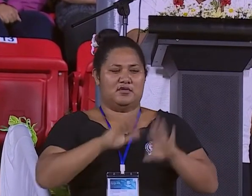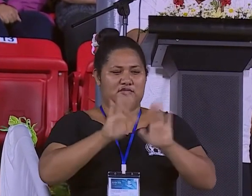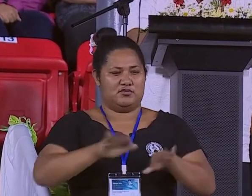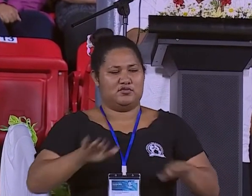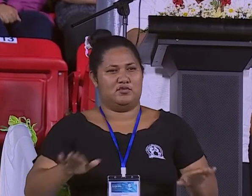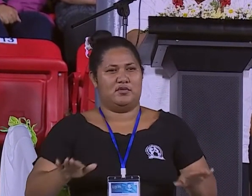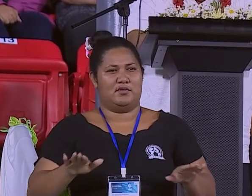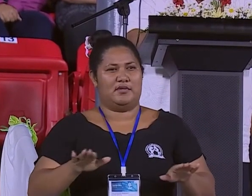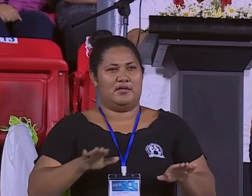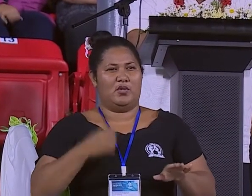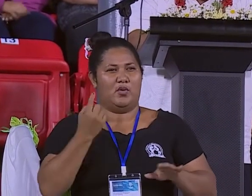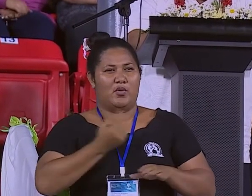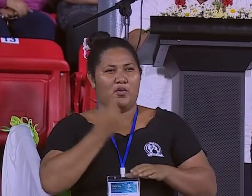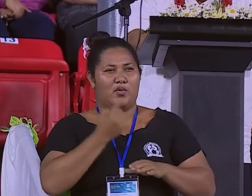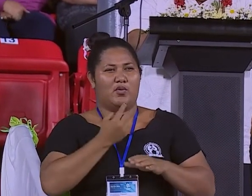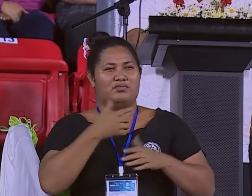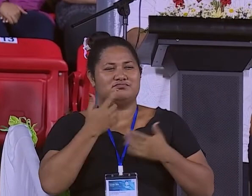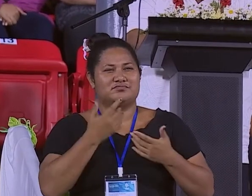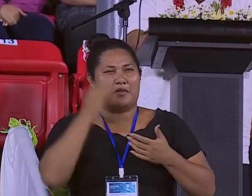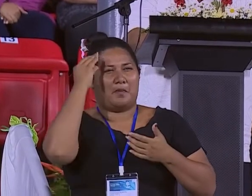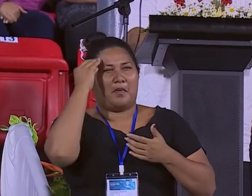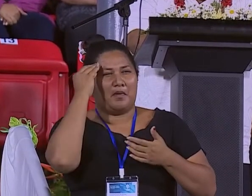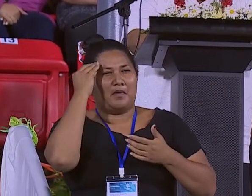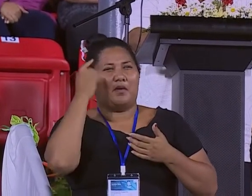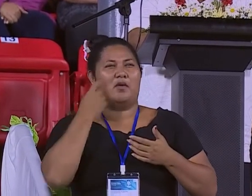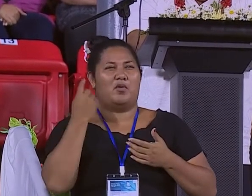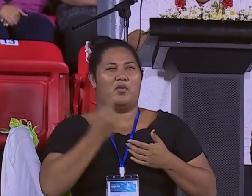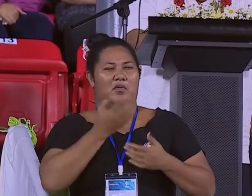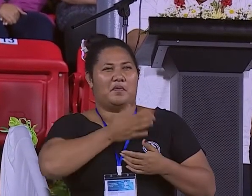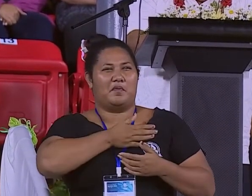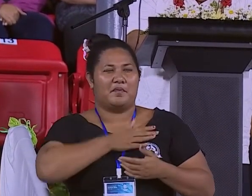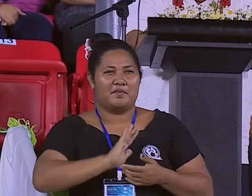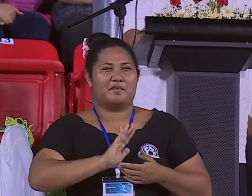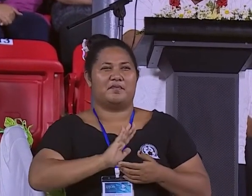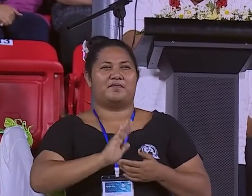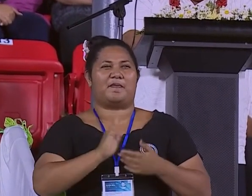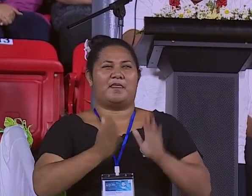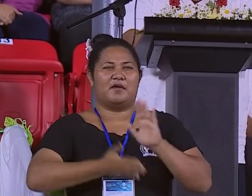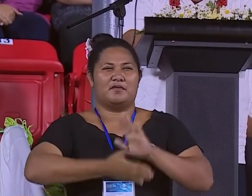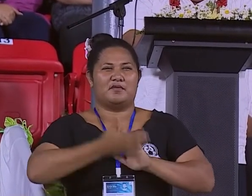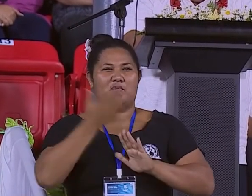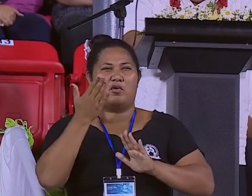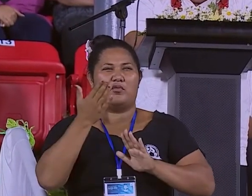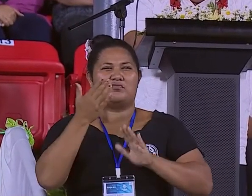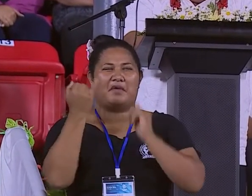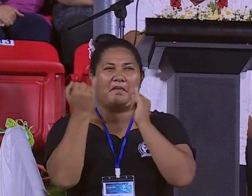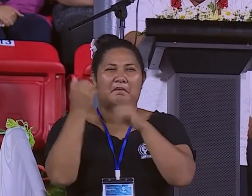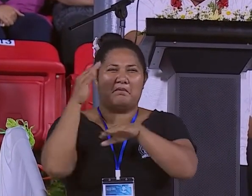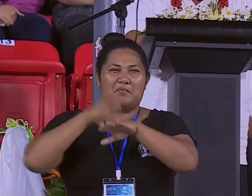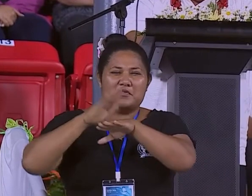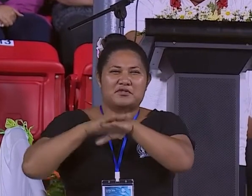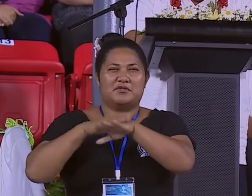laiti mua mua manatu e a vanga ngofie I uinga whatupu mala o leo